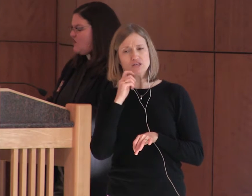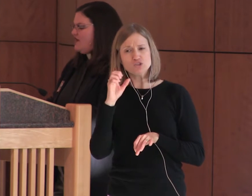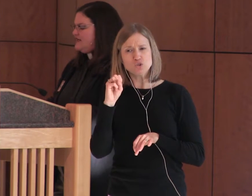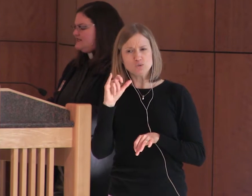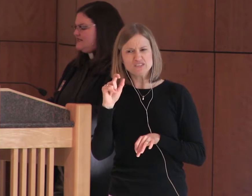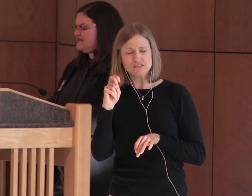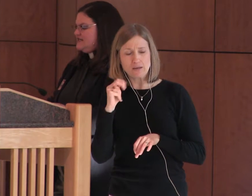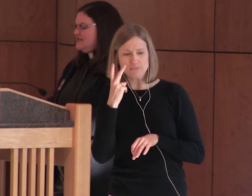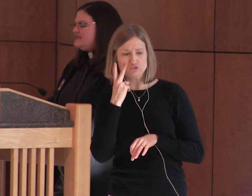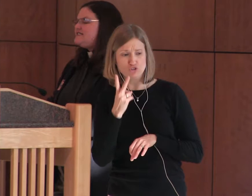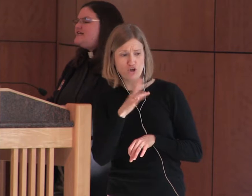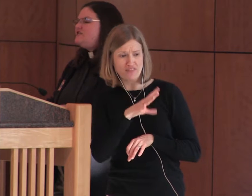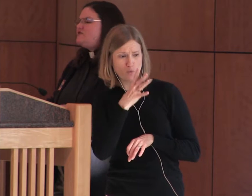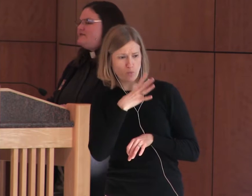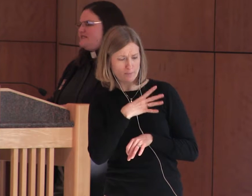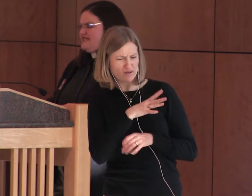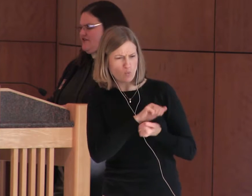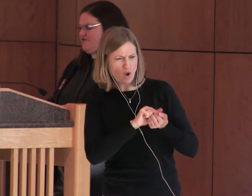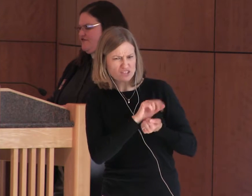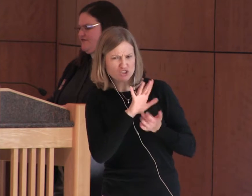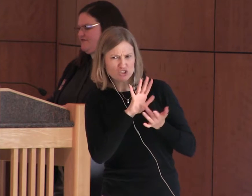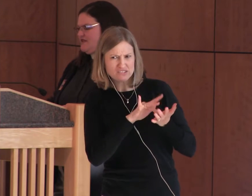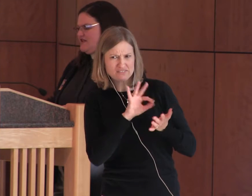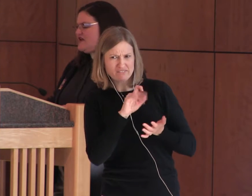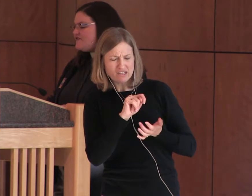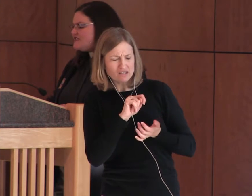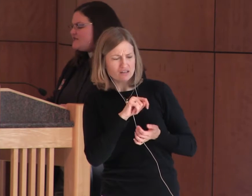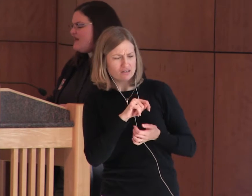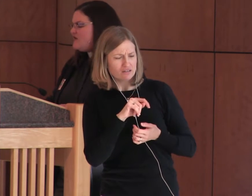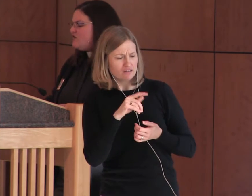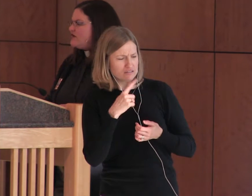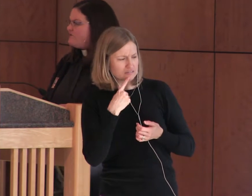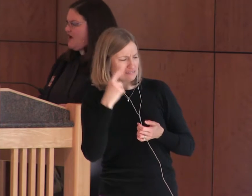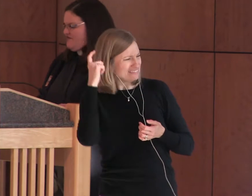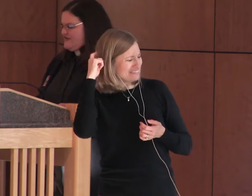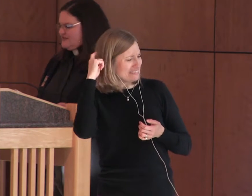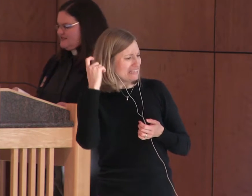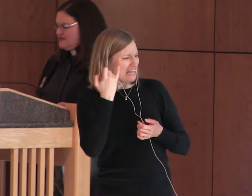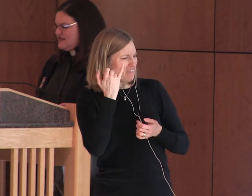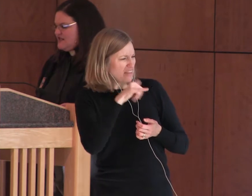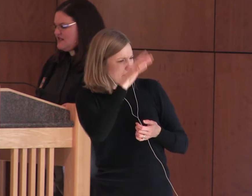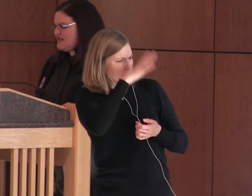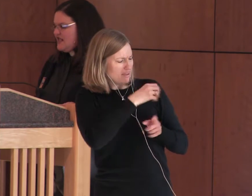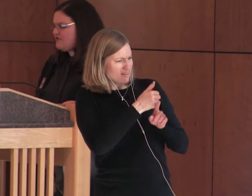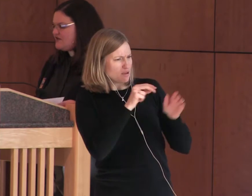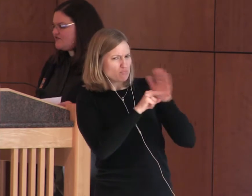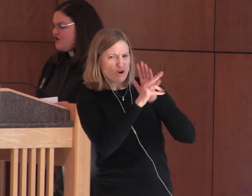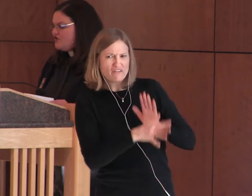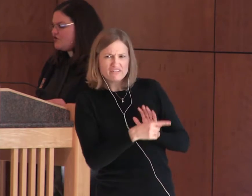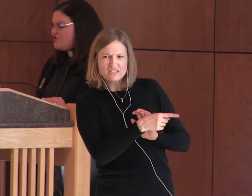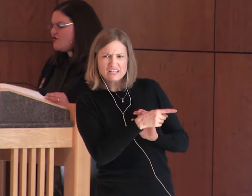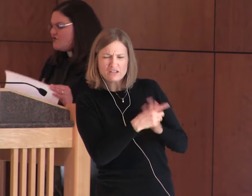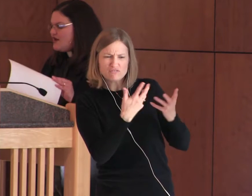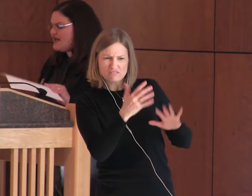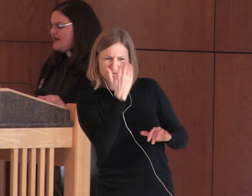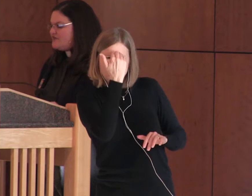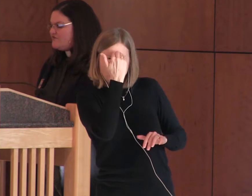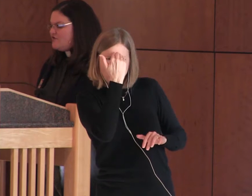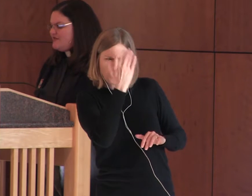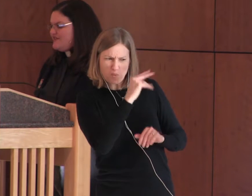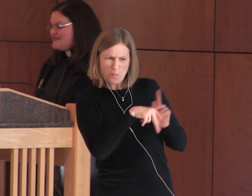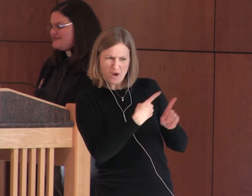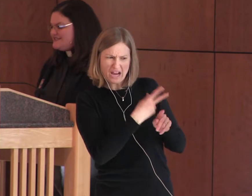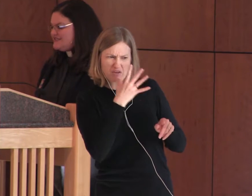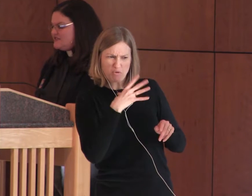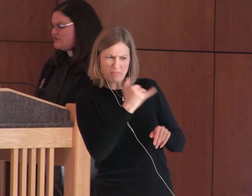him saw it, he said to himself, 'If this man were a prophet, he would have known who and what kind